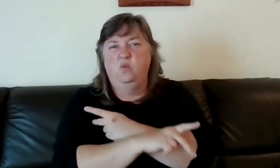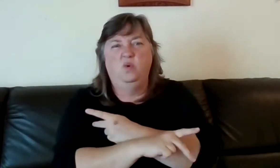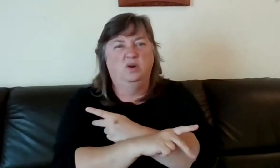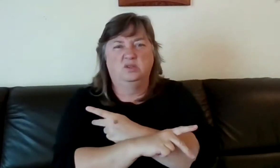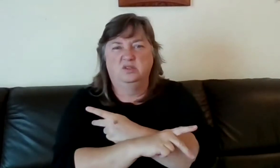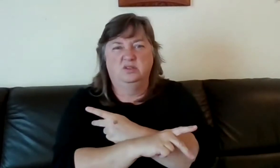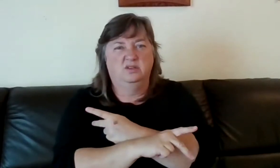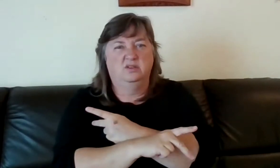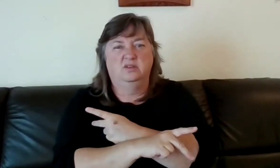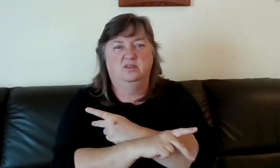Worse.